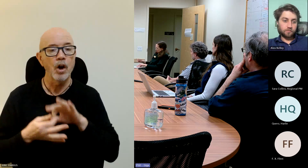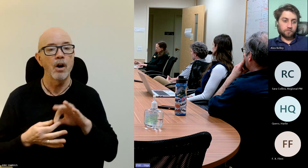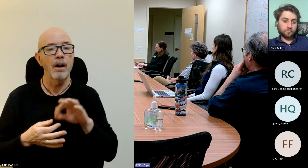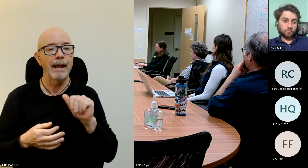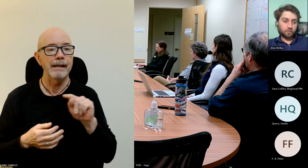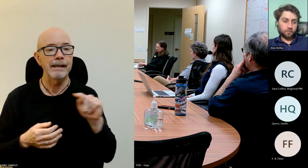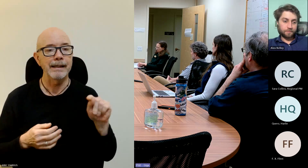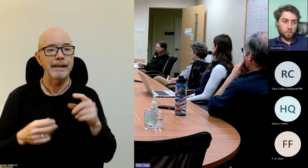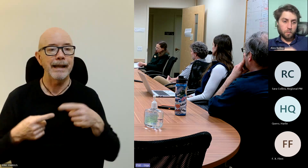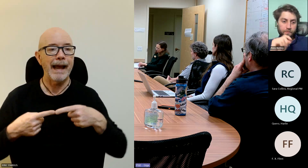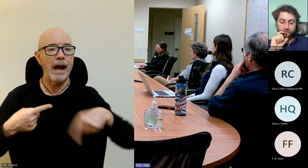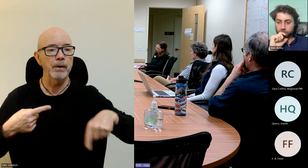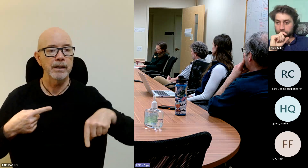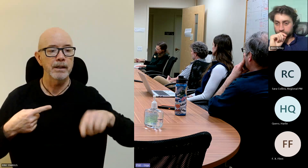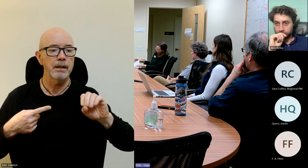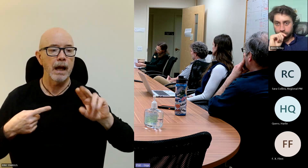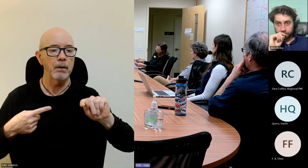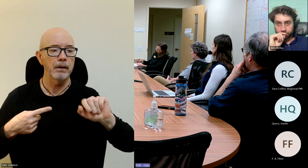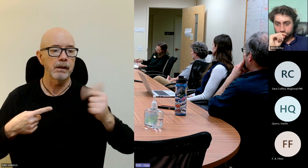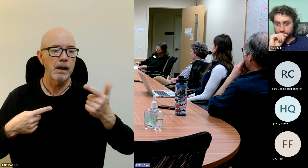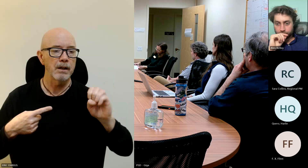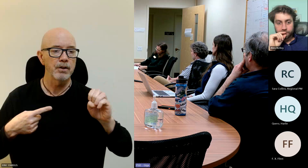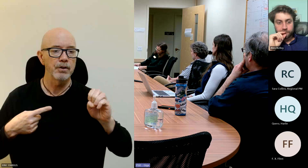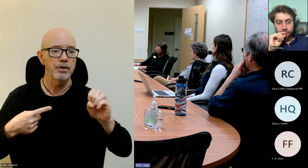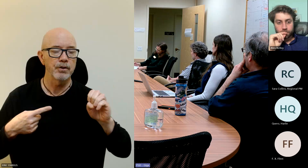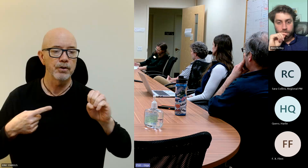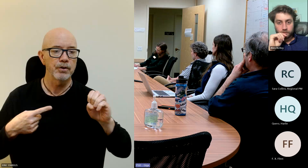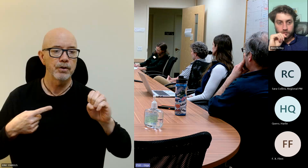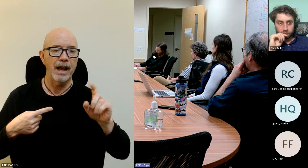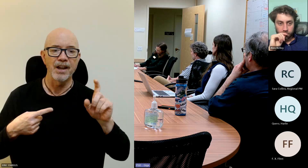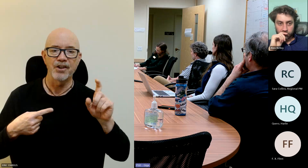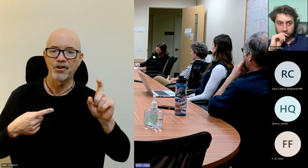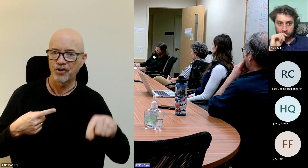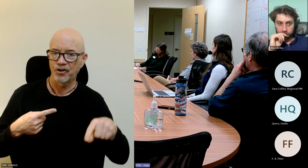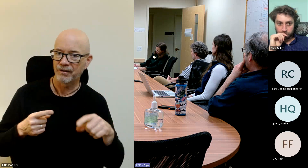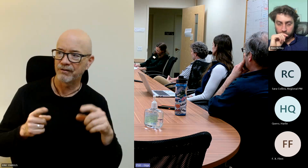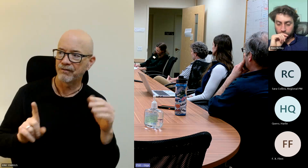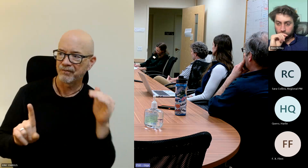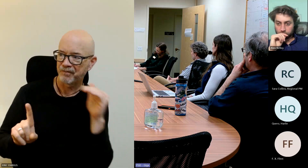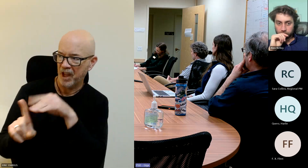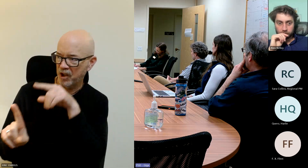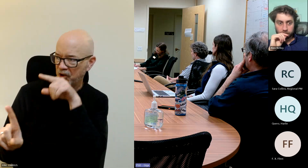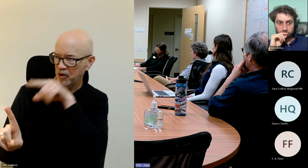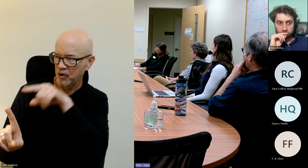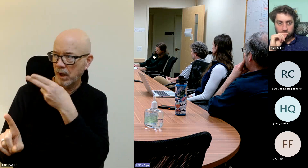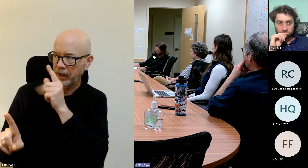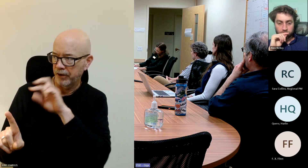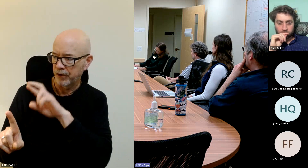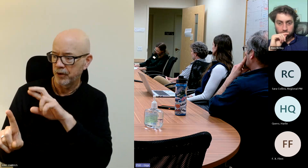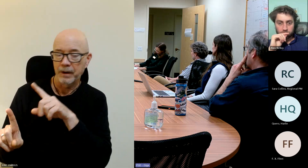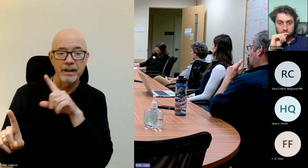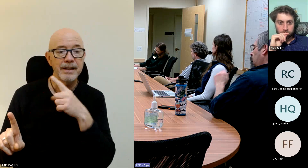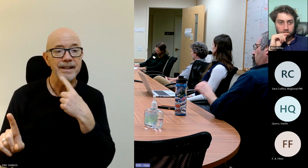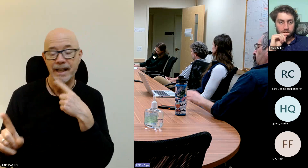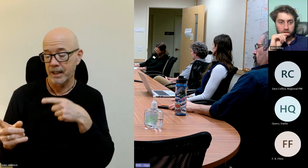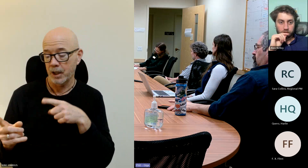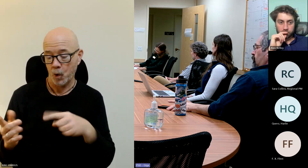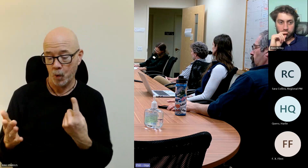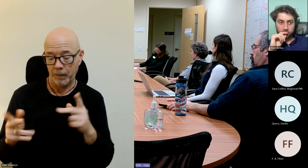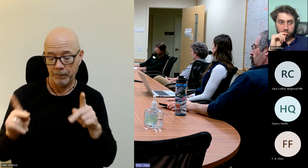And I should have done it to you, Hunter, because it says the only people who got this email from